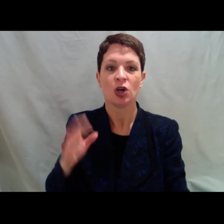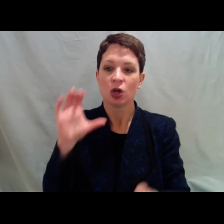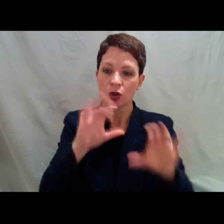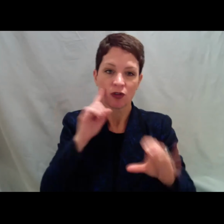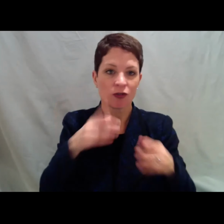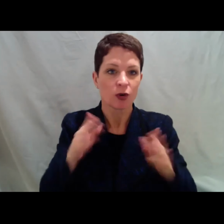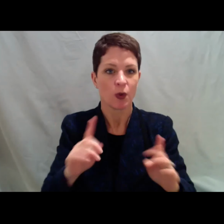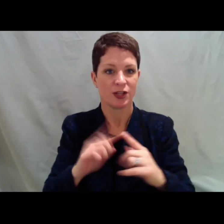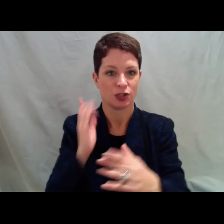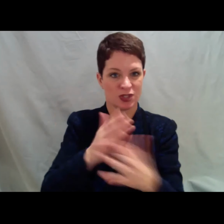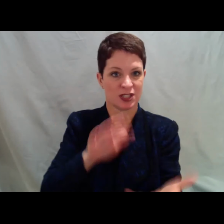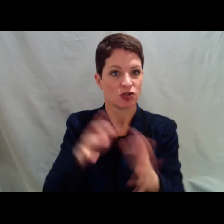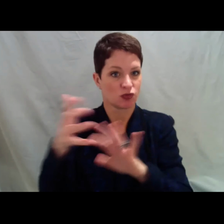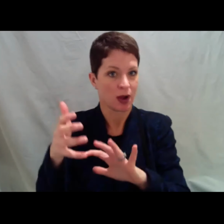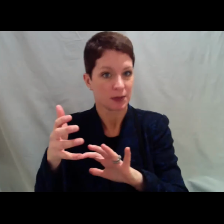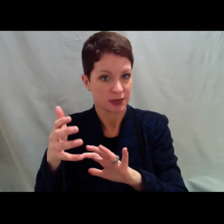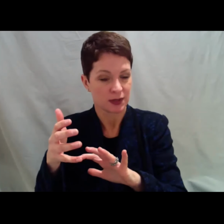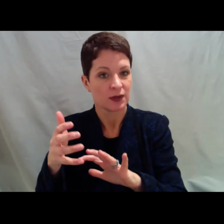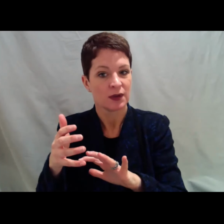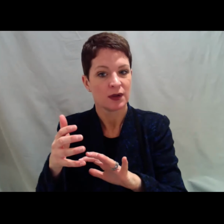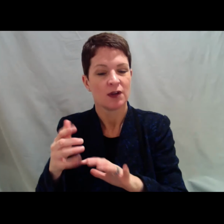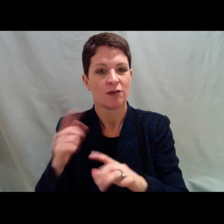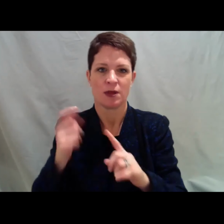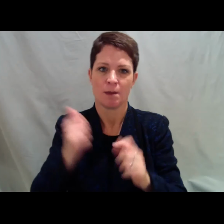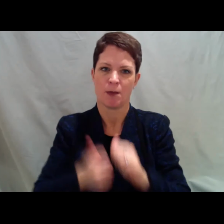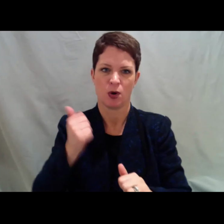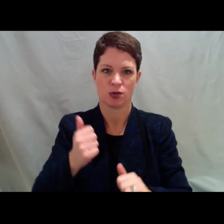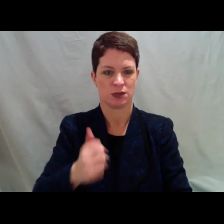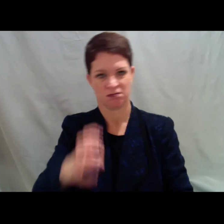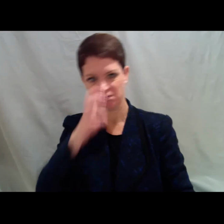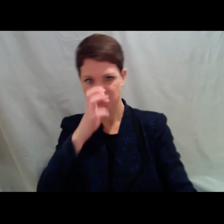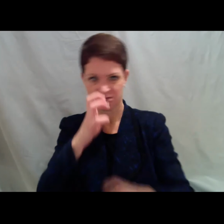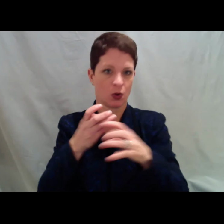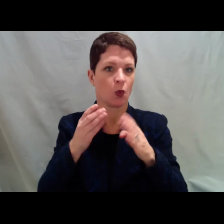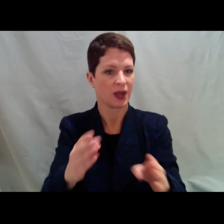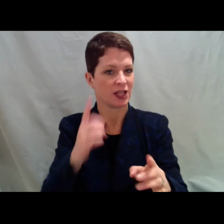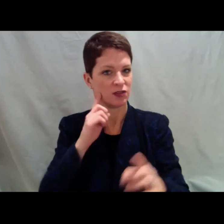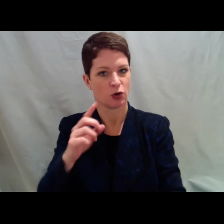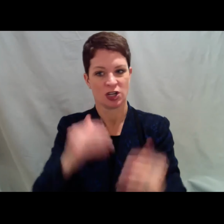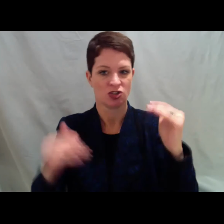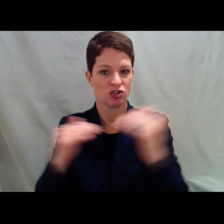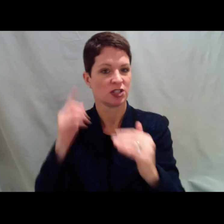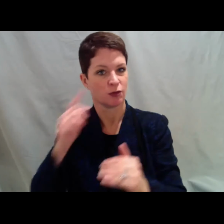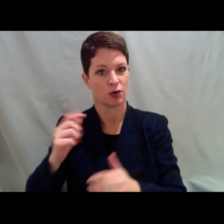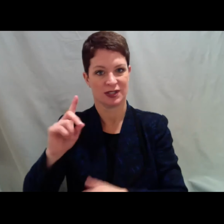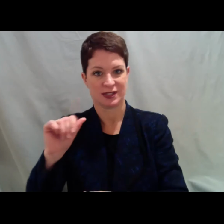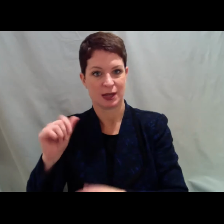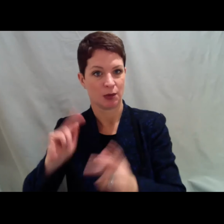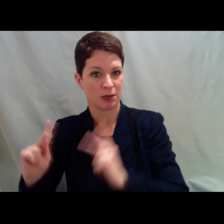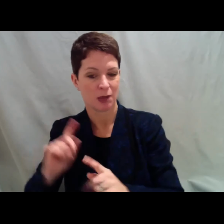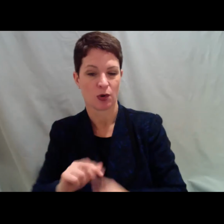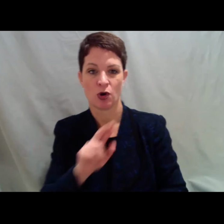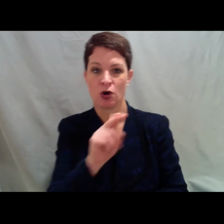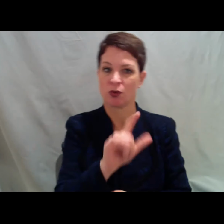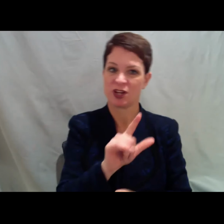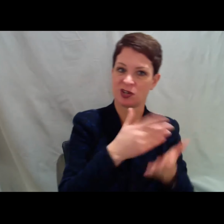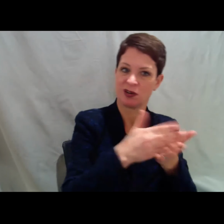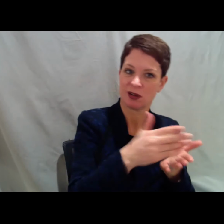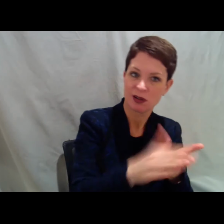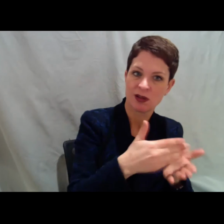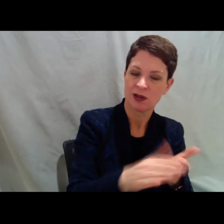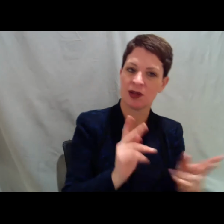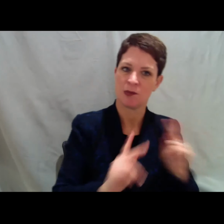we find in the histories of the most militant wings of the movements for justice for disabled people, movements for justice for racialized minorities,